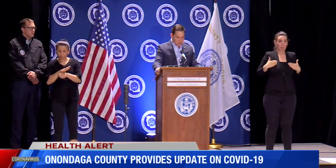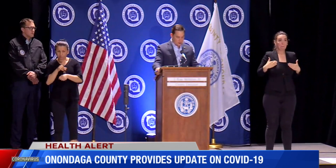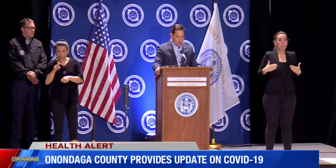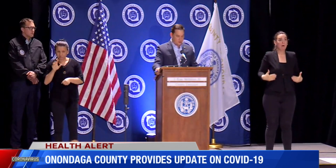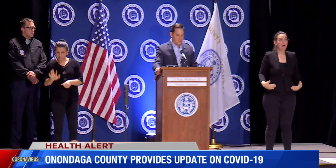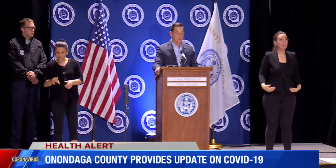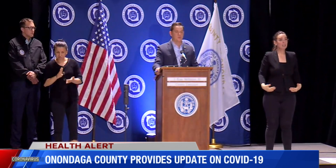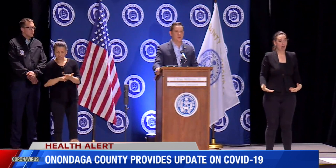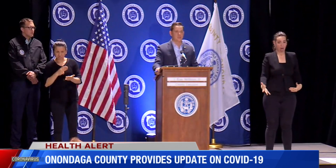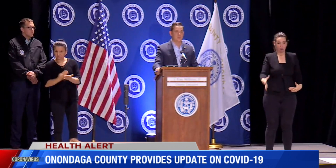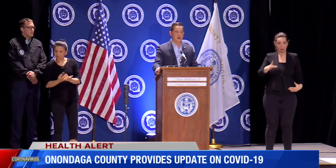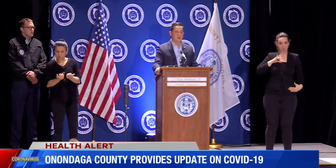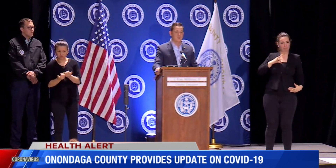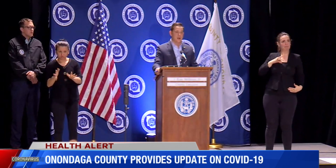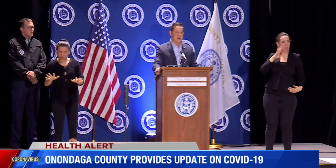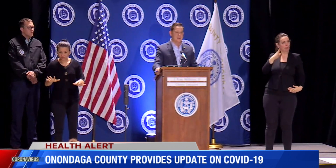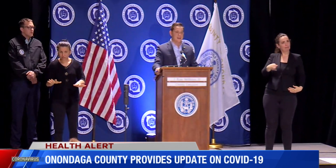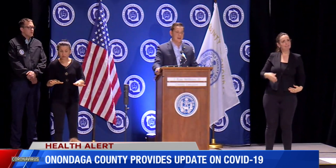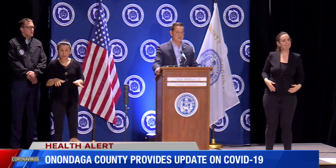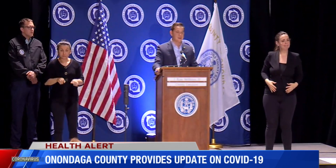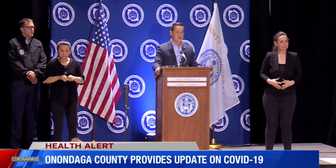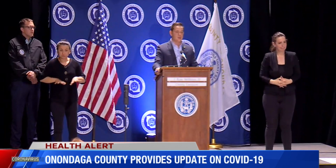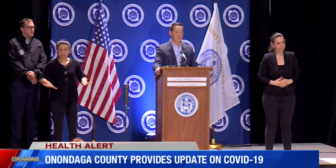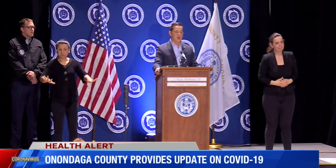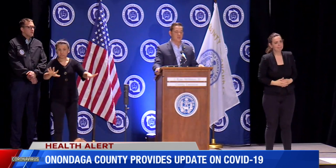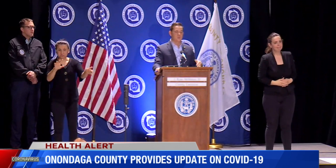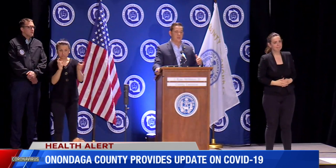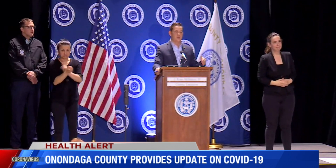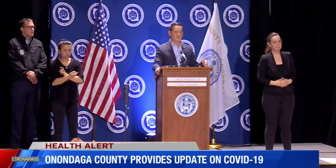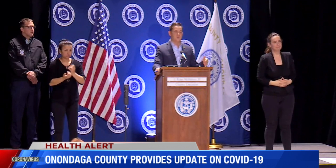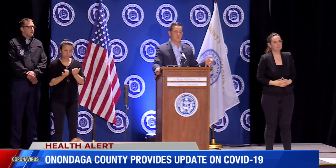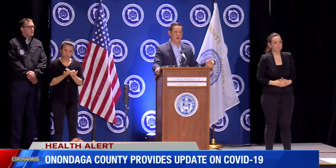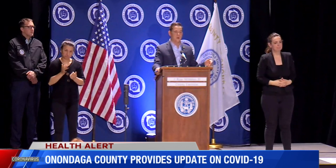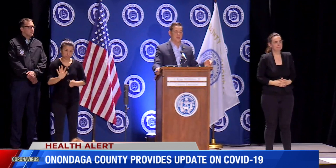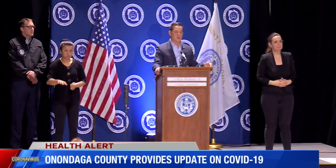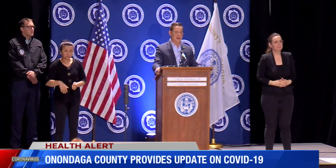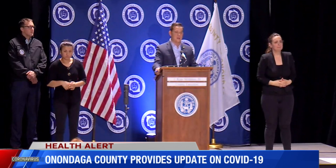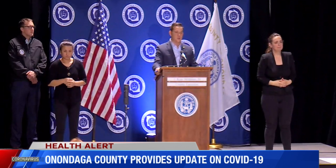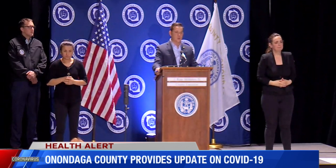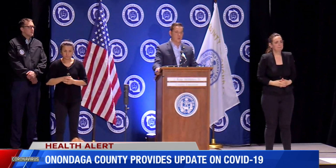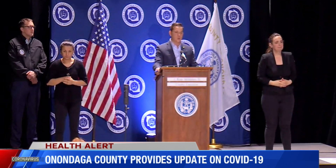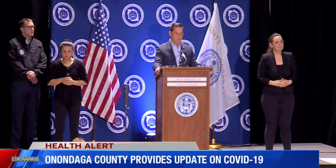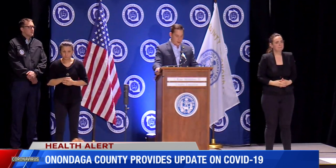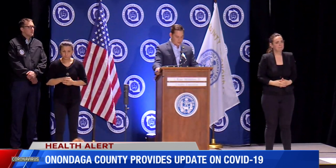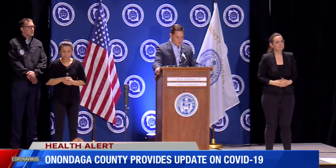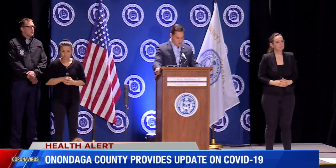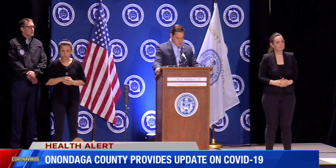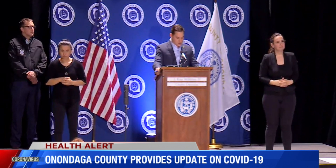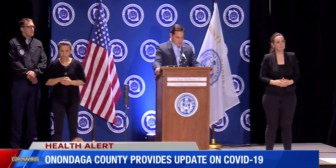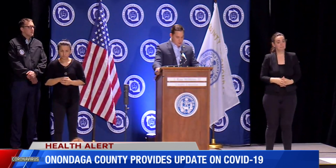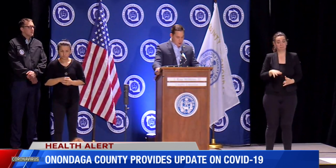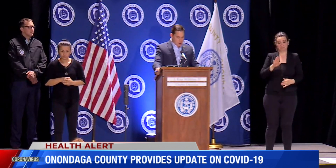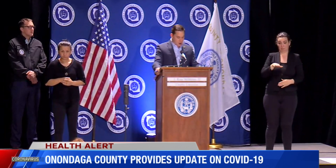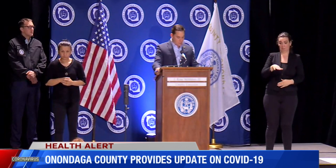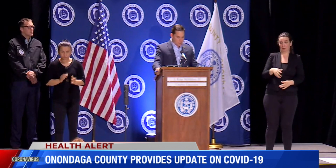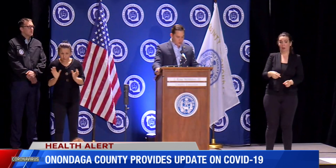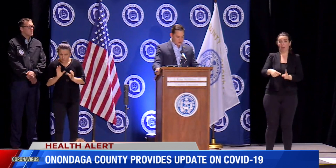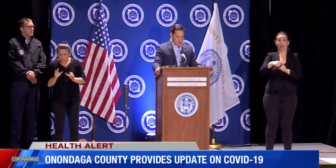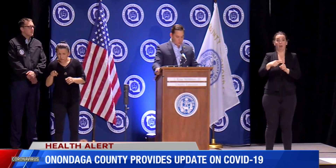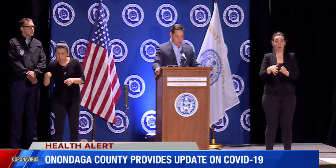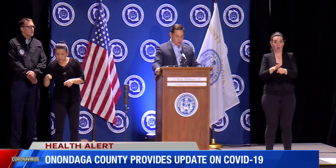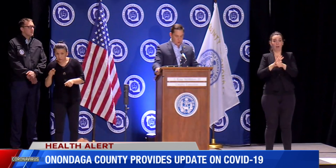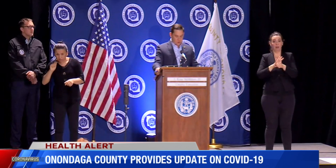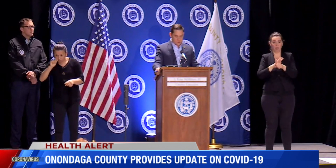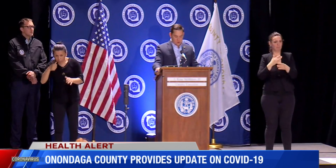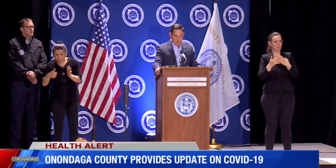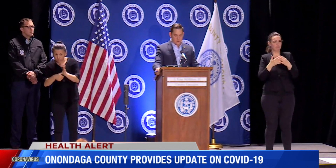you to check on your health, gather information about any direct contacts. You should also be hearing from your primary care doctor, who knows you best. This